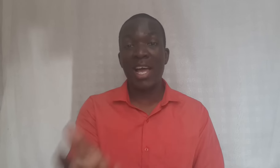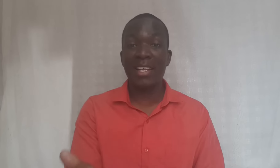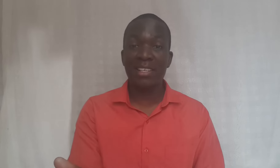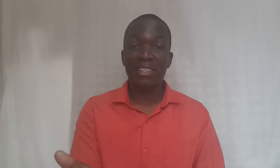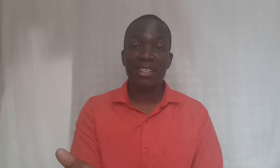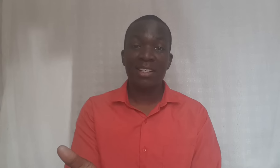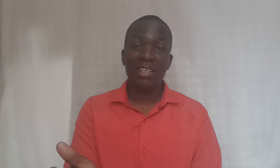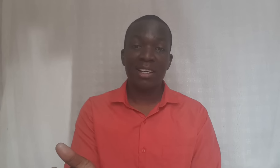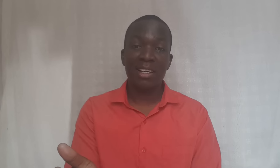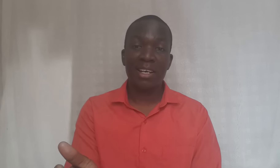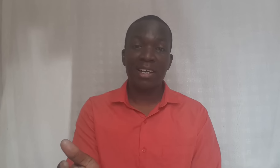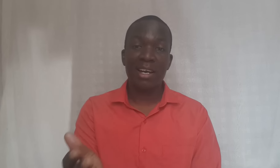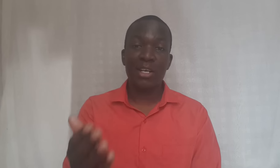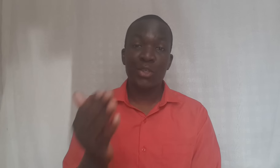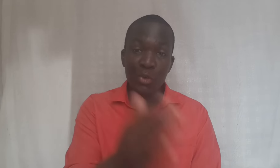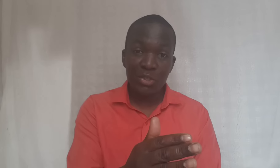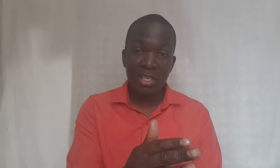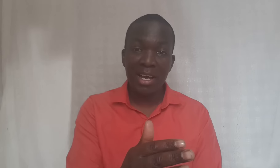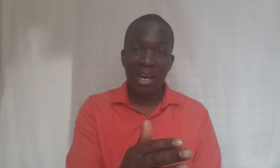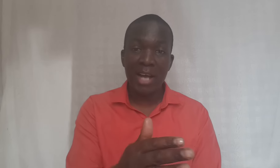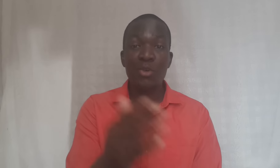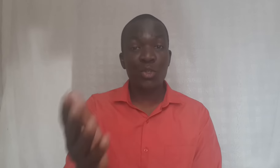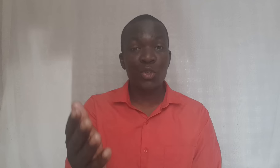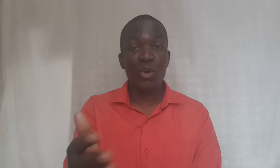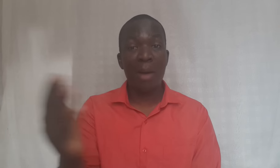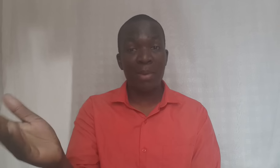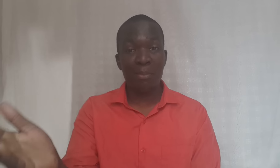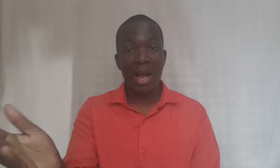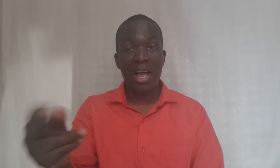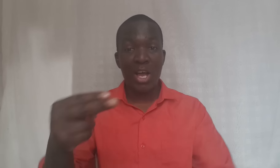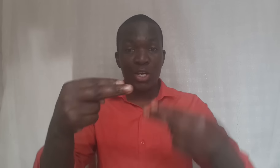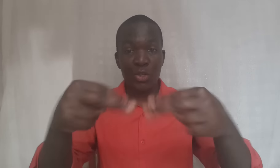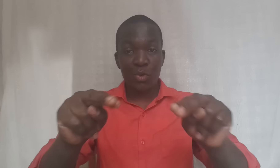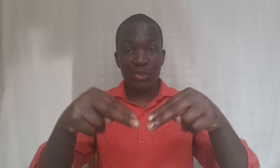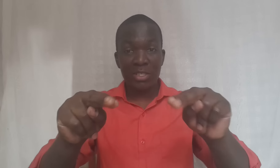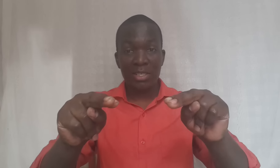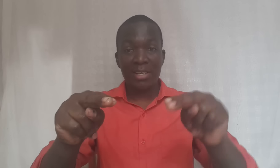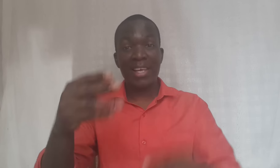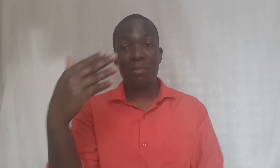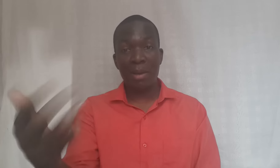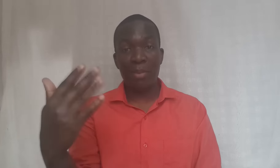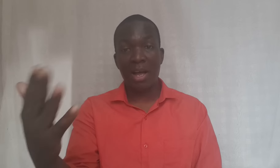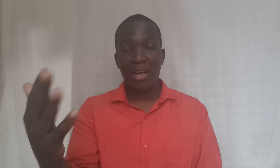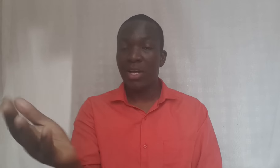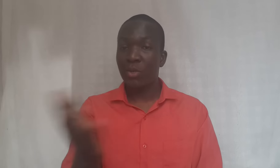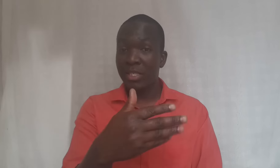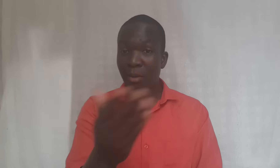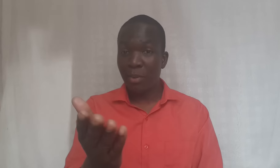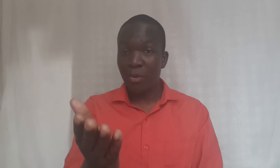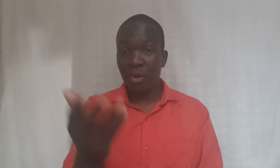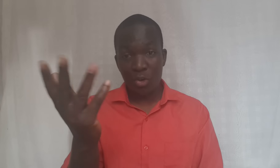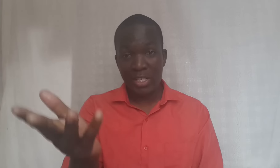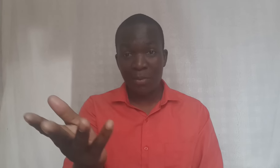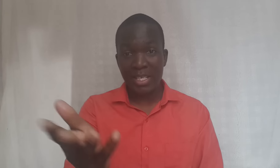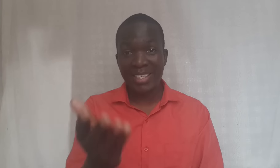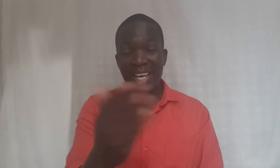sign news, and you also know a paper. News, then paper. You see some people or interpreters signing